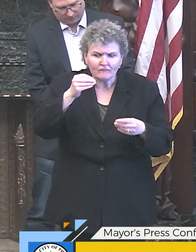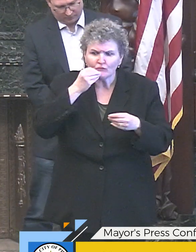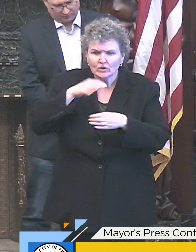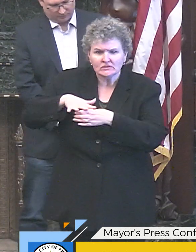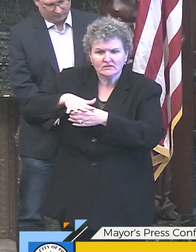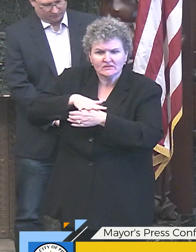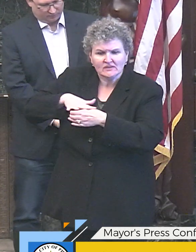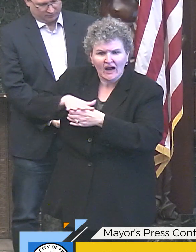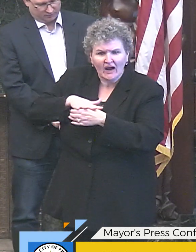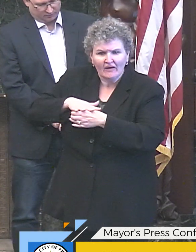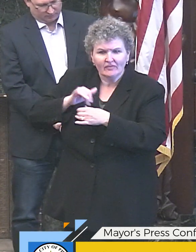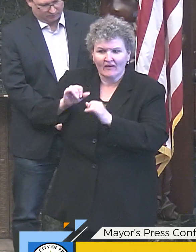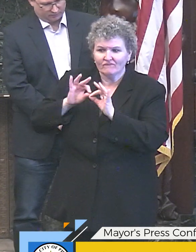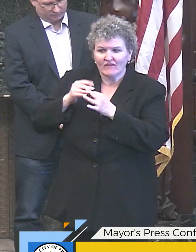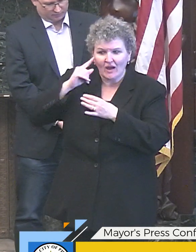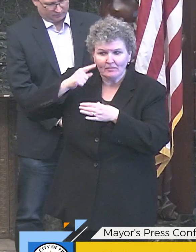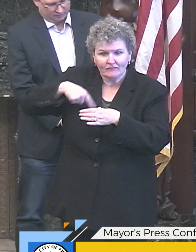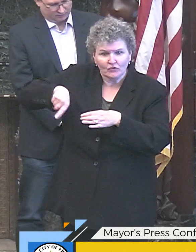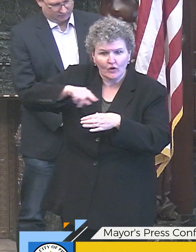them for families and 80